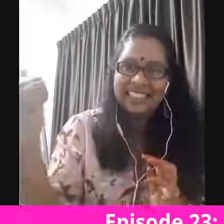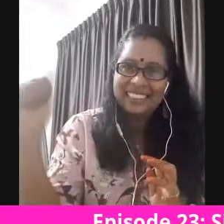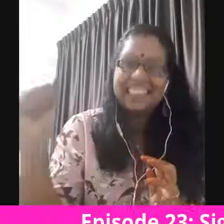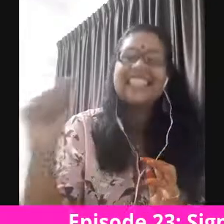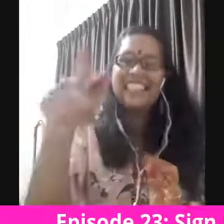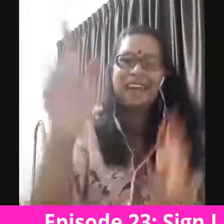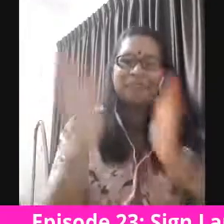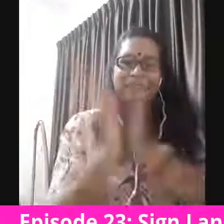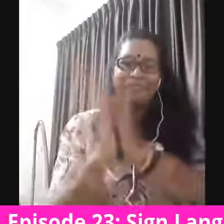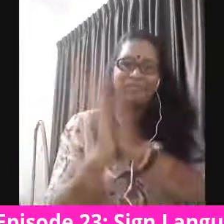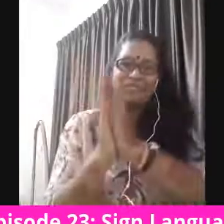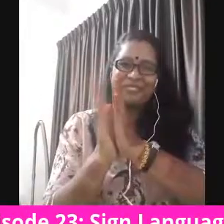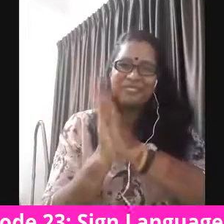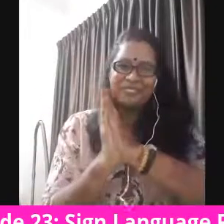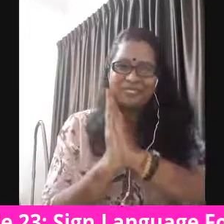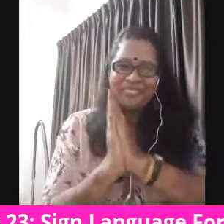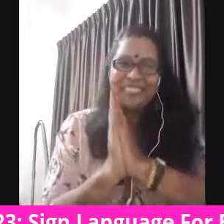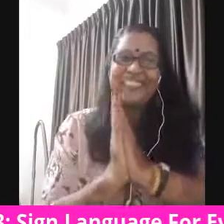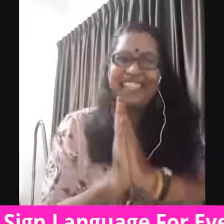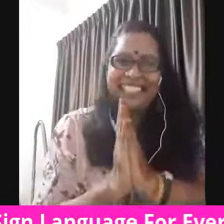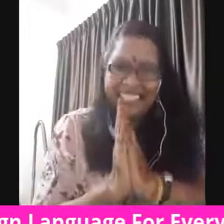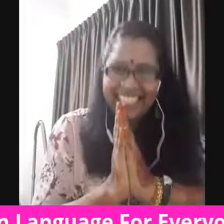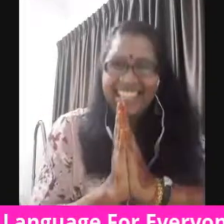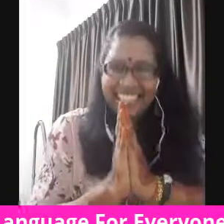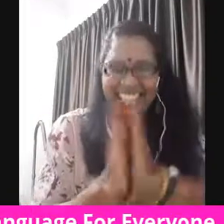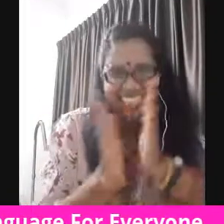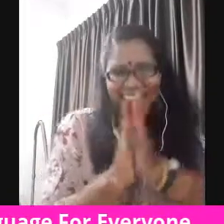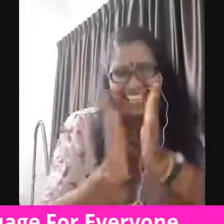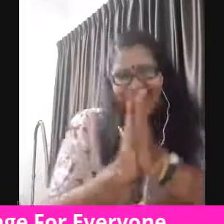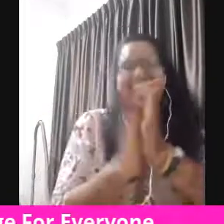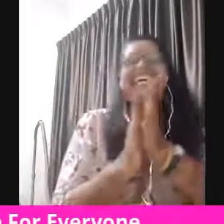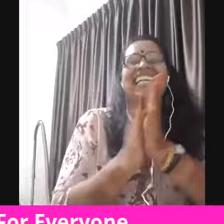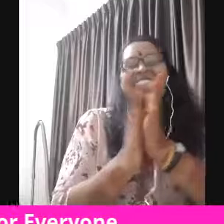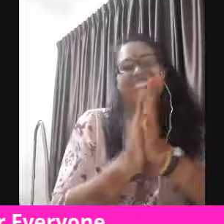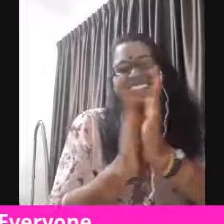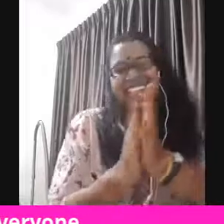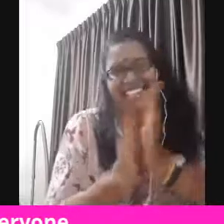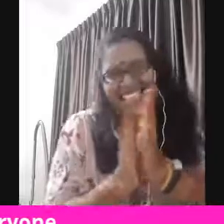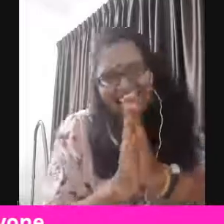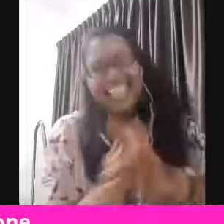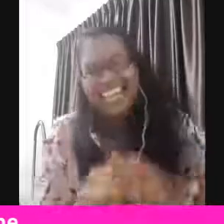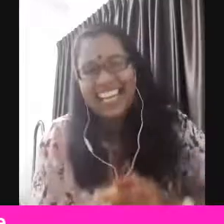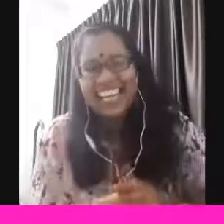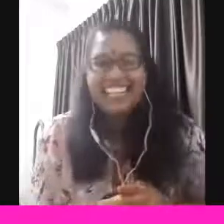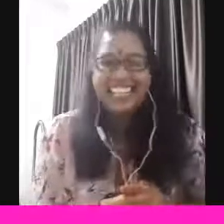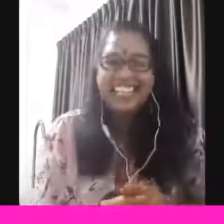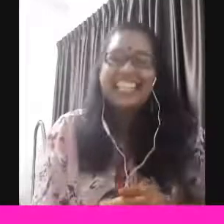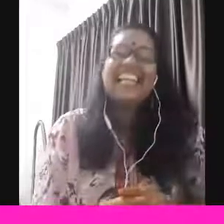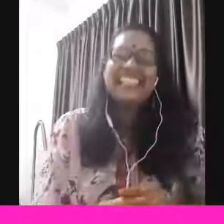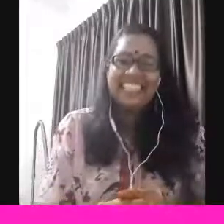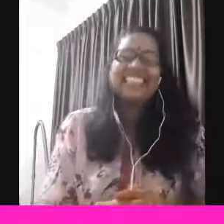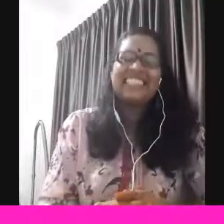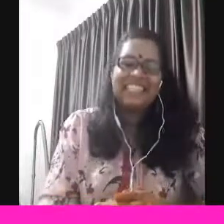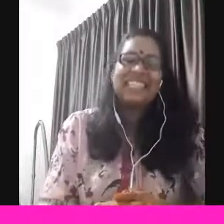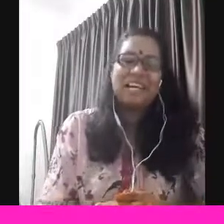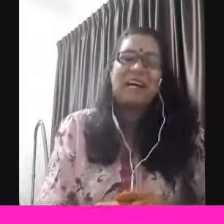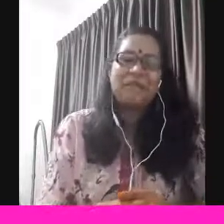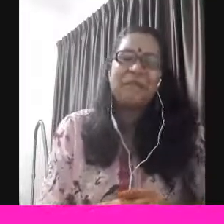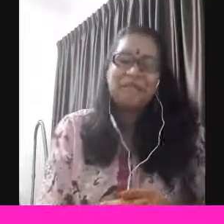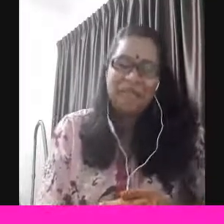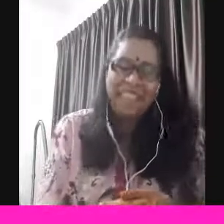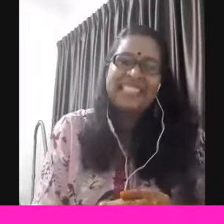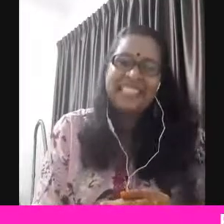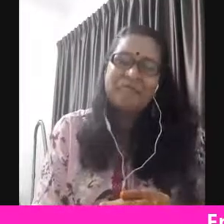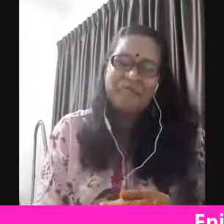10. Yeah, Yeah. Wow. correct. Wow. Okay. Correct. At least I learned something today. That's